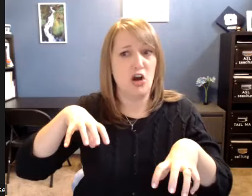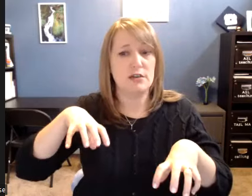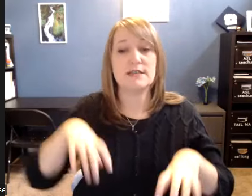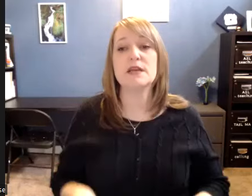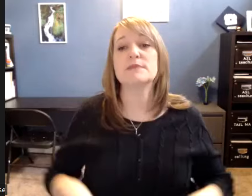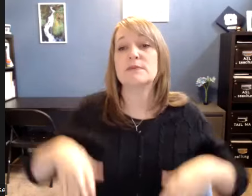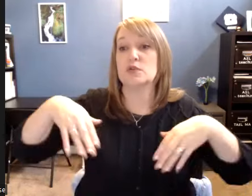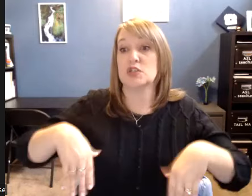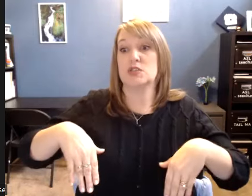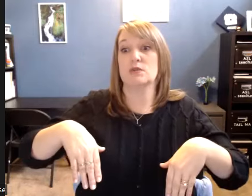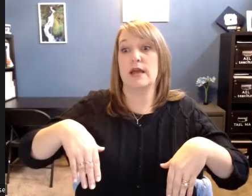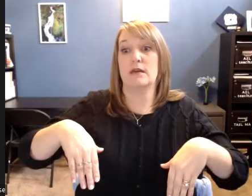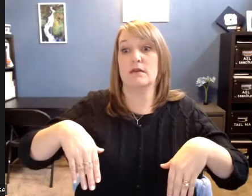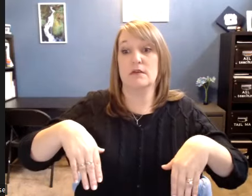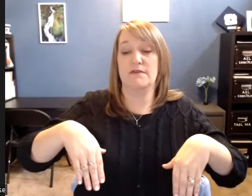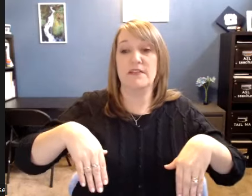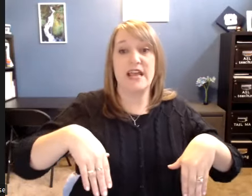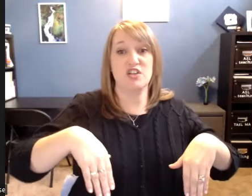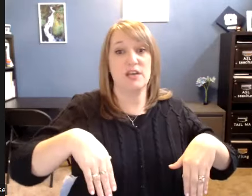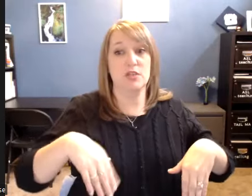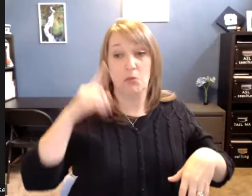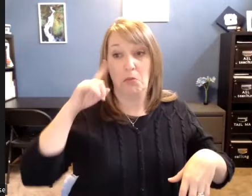Shocked. Sometimes people just do like a flat hand shape too.